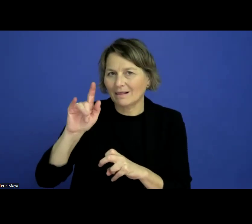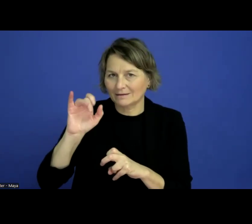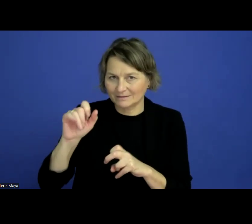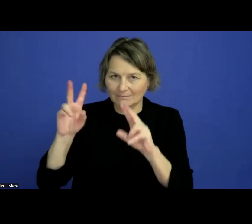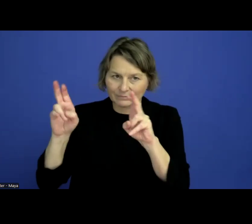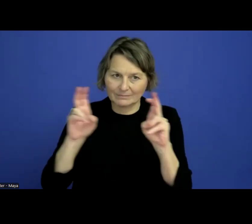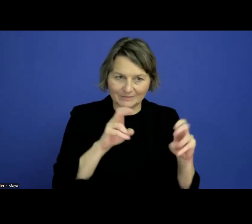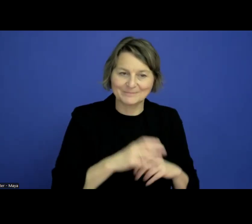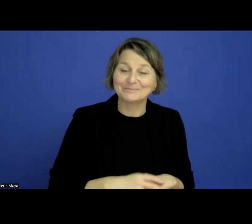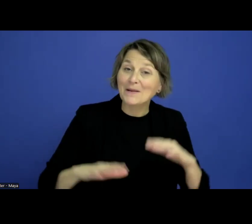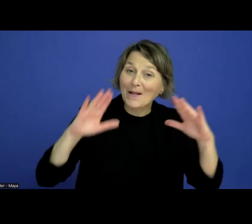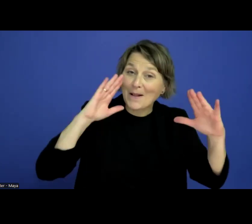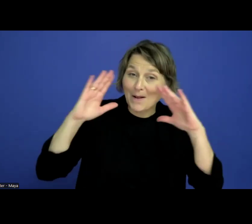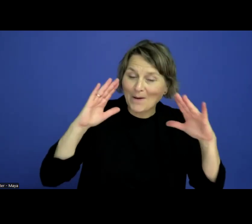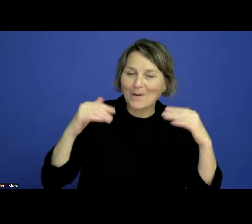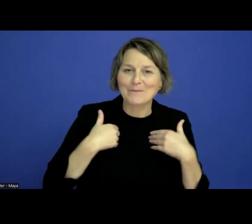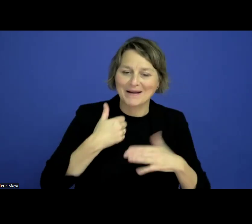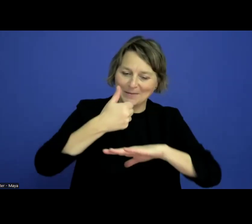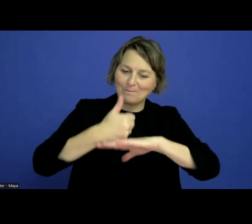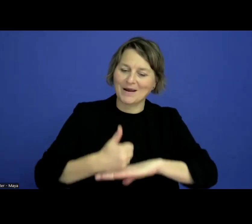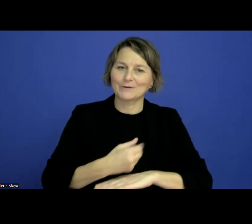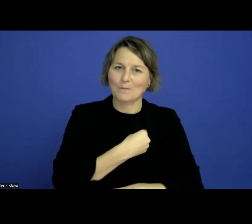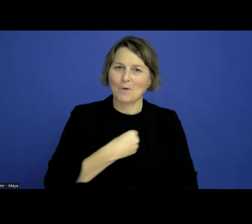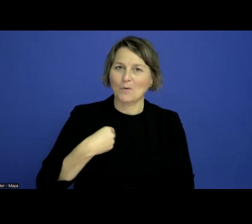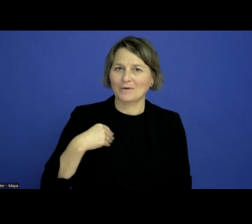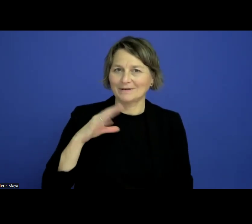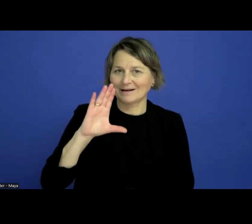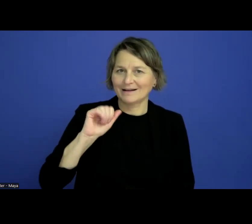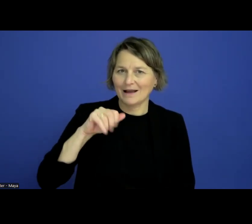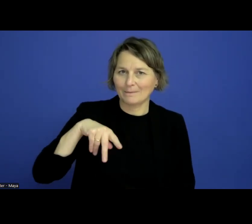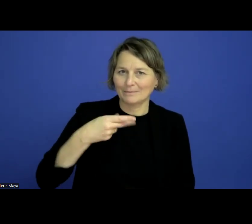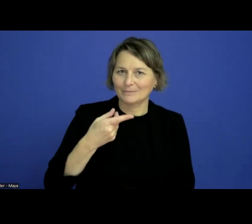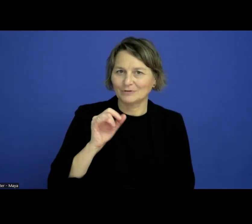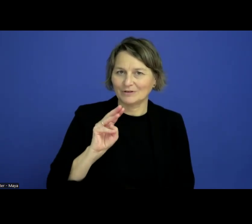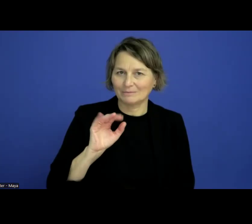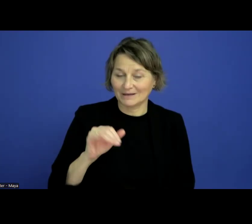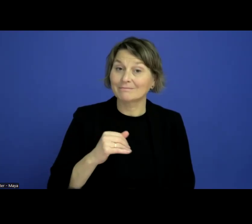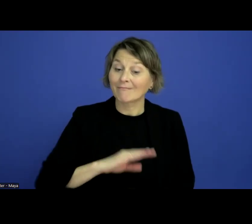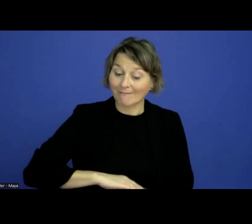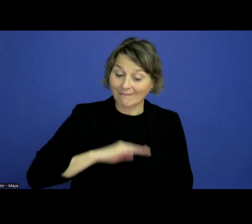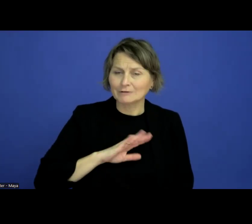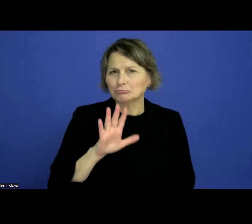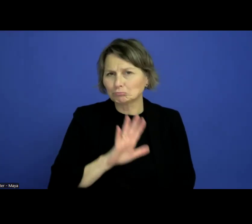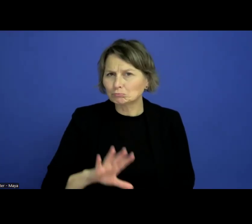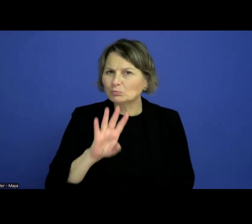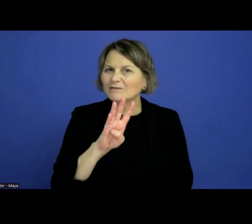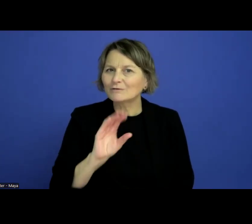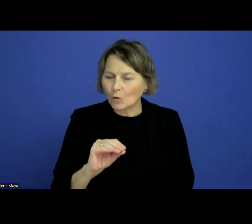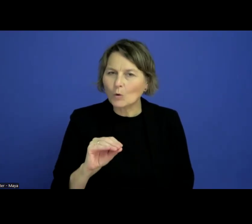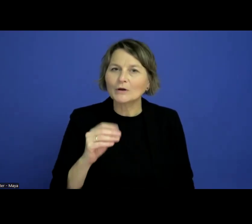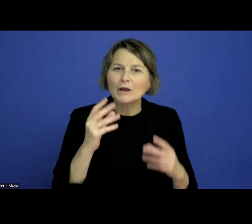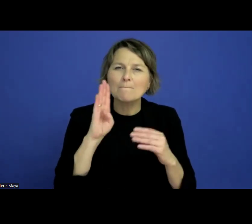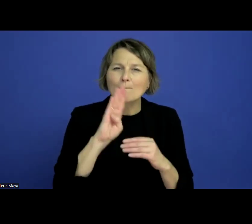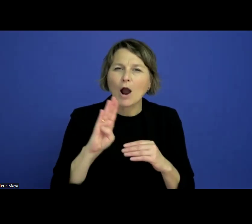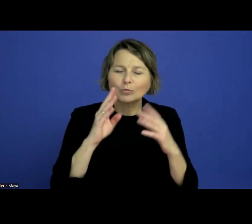manager based at Poland. I'm in my 40s. I've got brown eyes, rather short hair. I'm wearing a